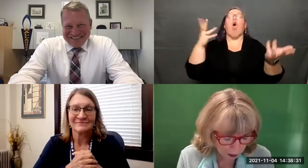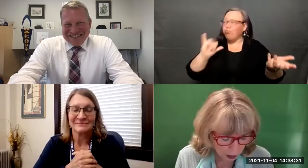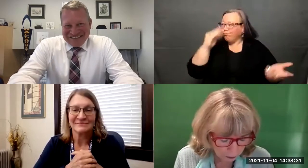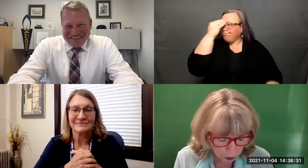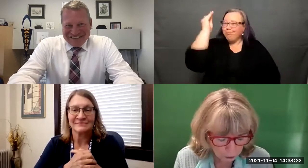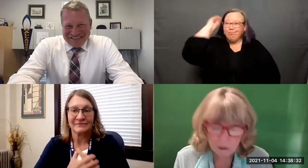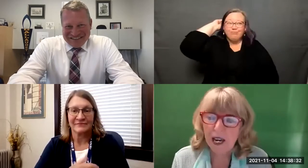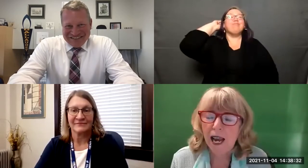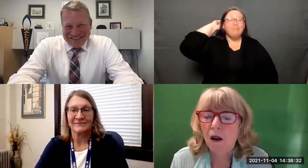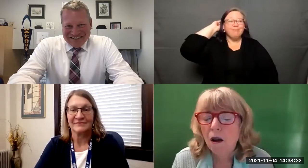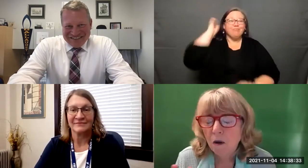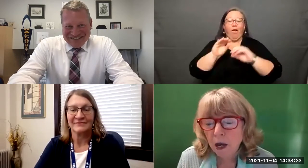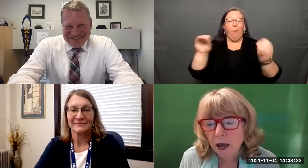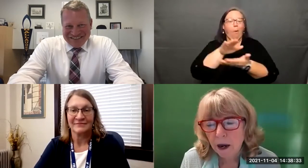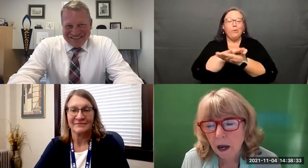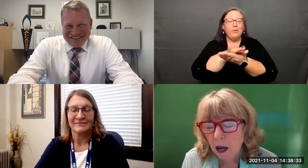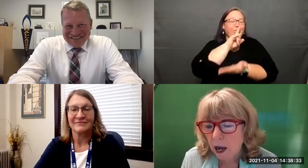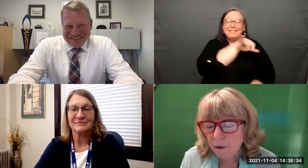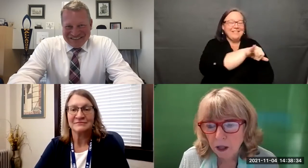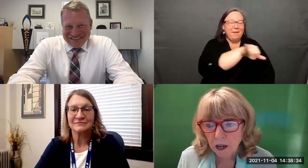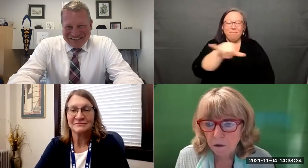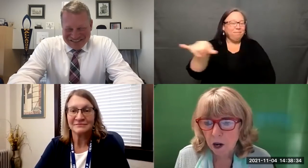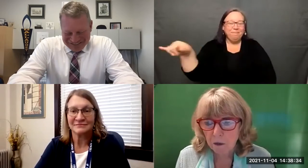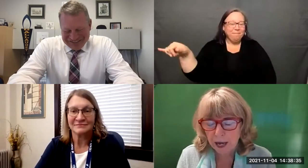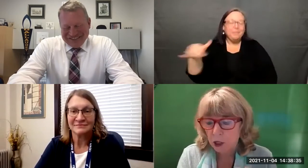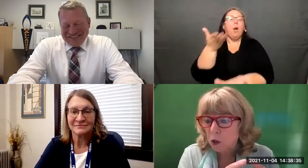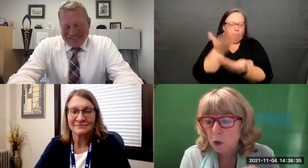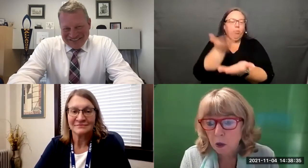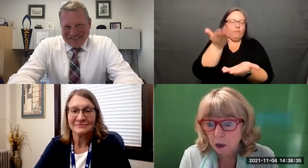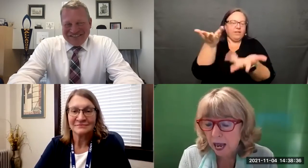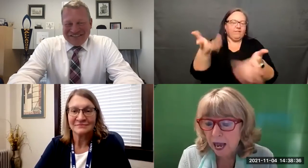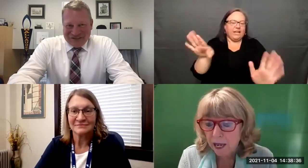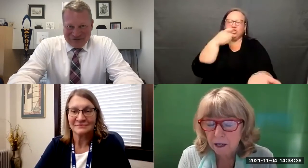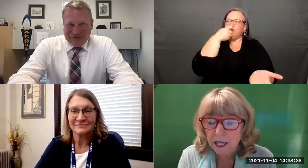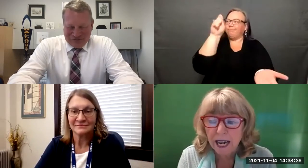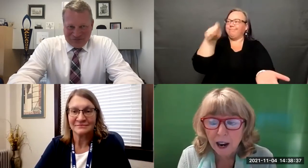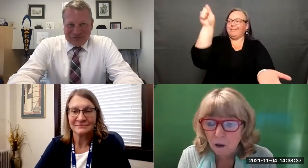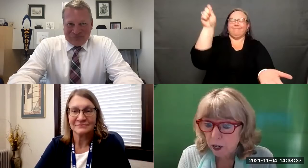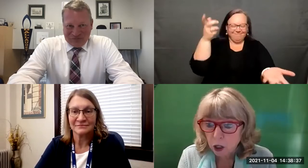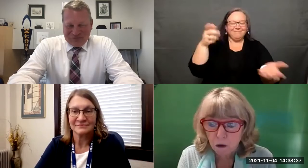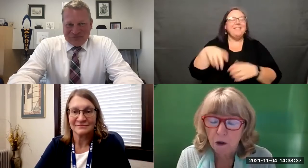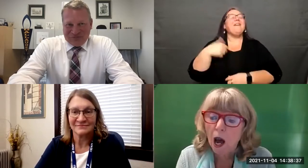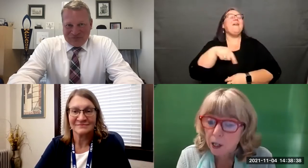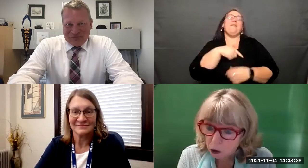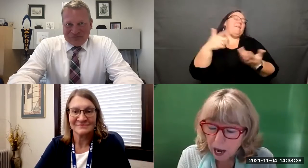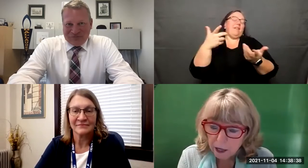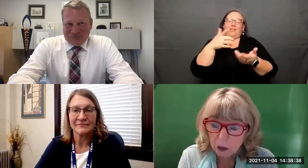we have proof of it now. We had everything from a school that did outreach through contracts with